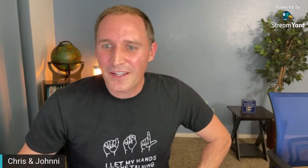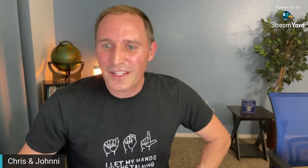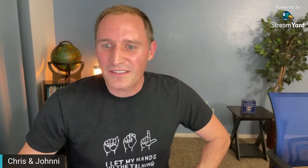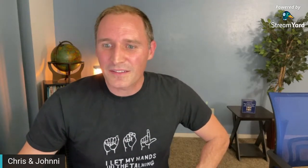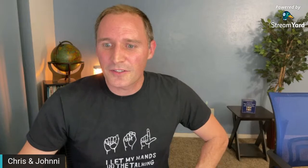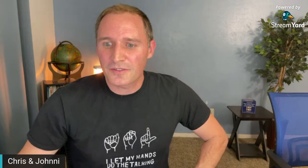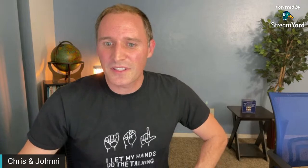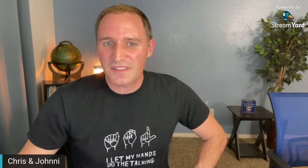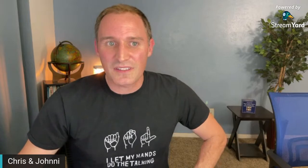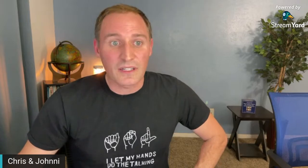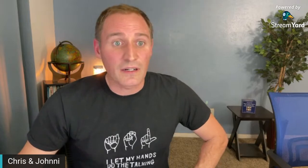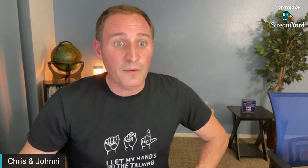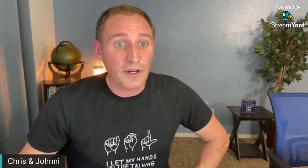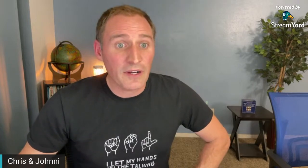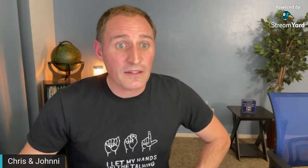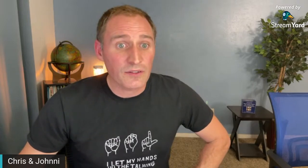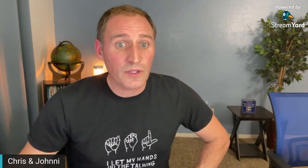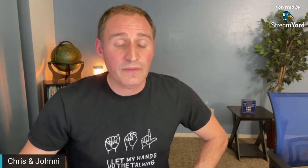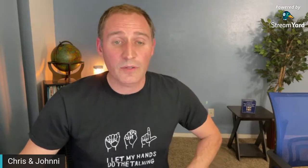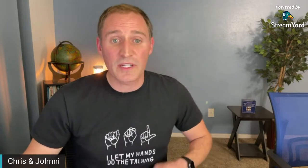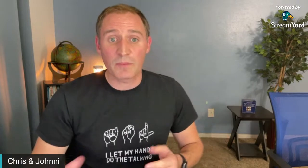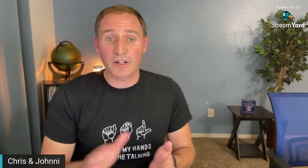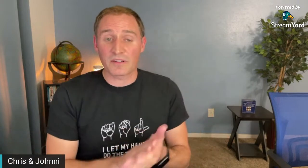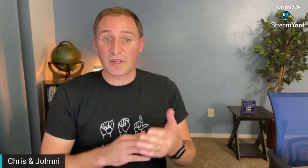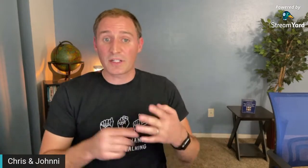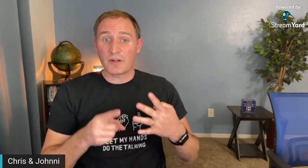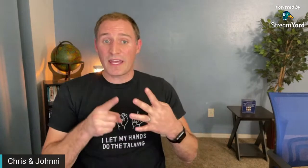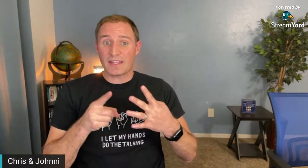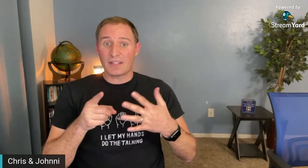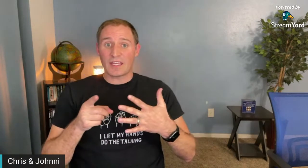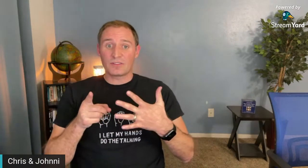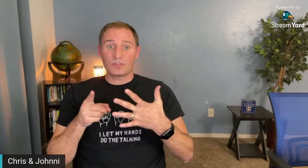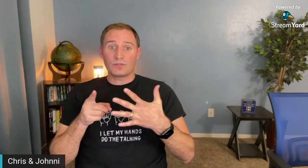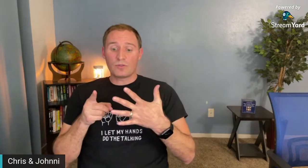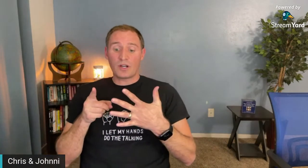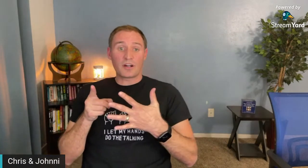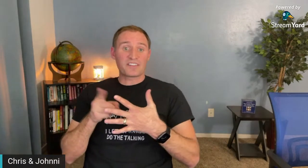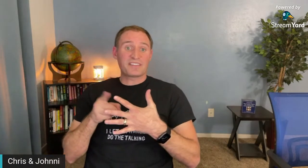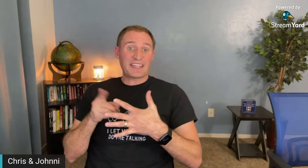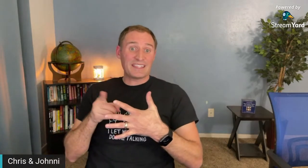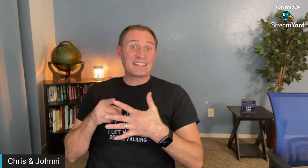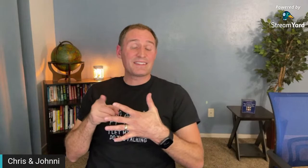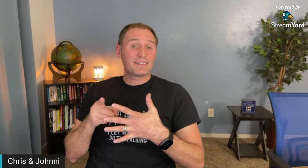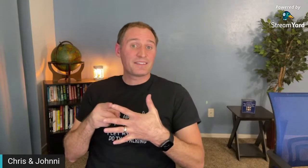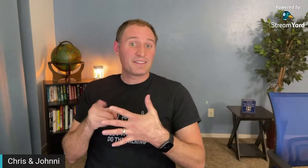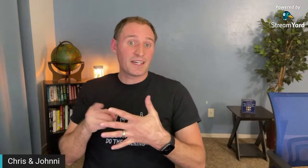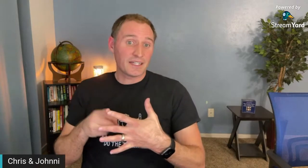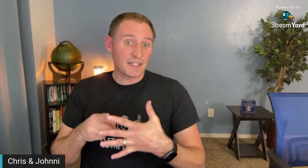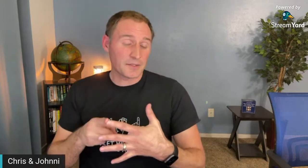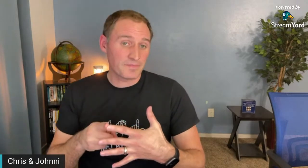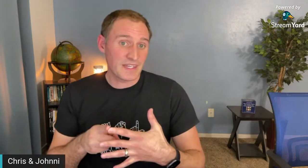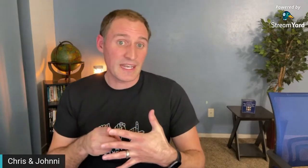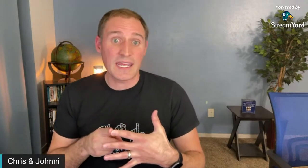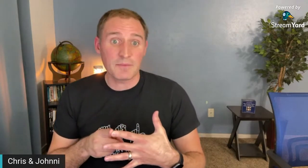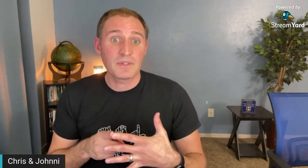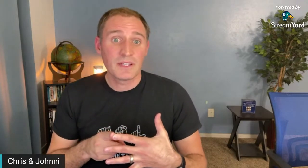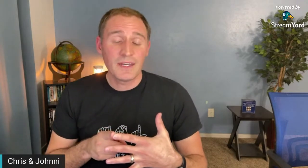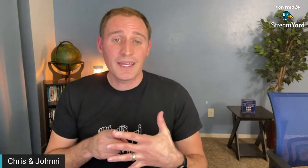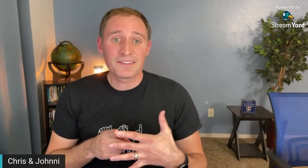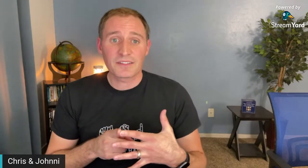Okay, so let's see here. We're at the 24-minute mark, so I'm going to go ahead and do our second name. And so